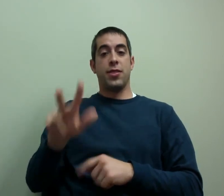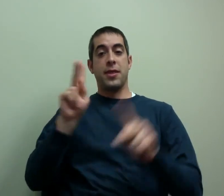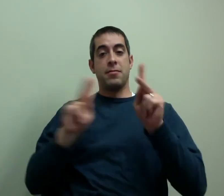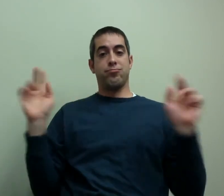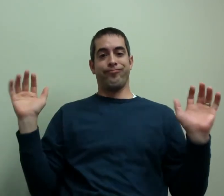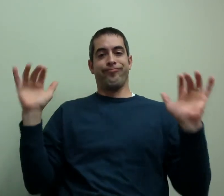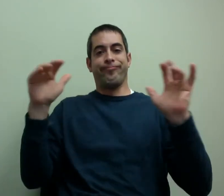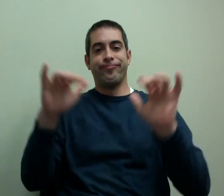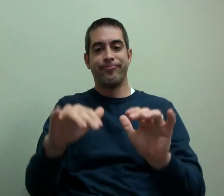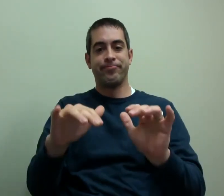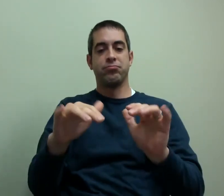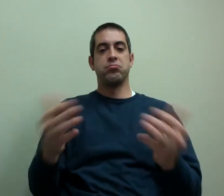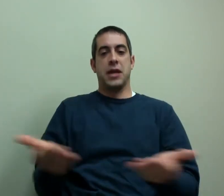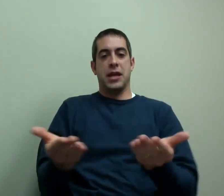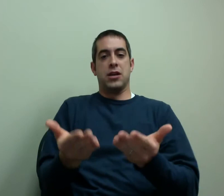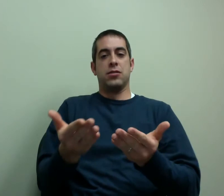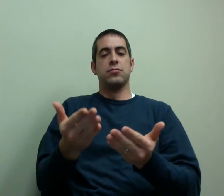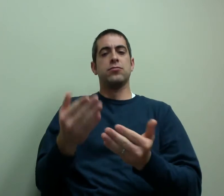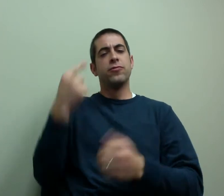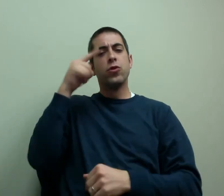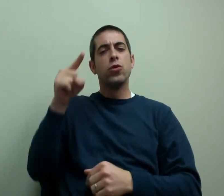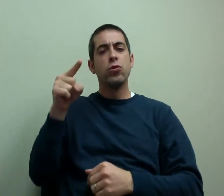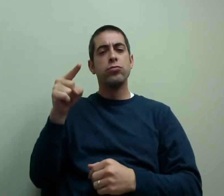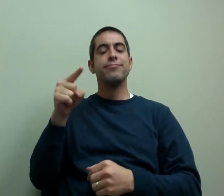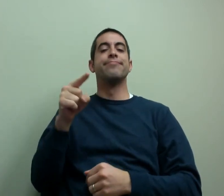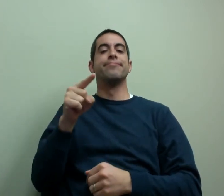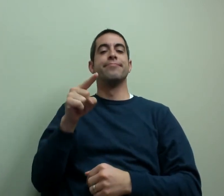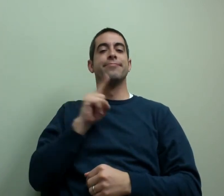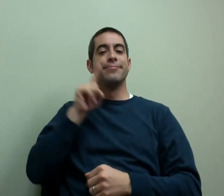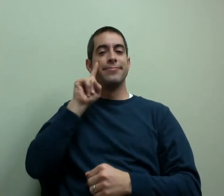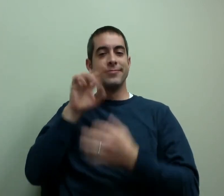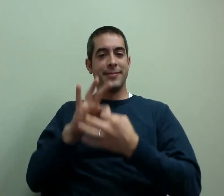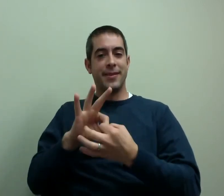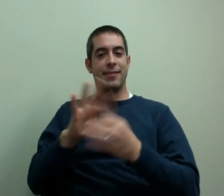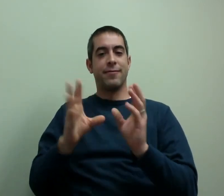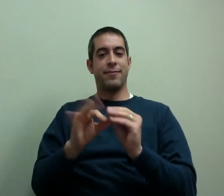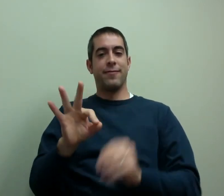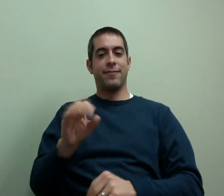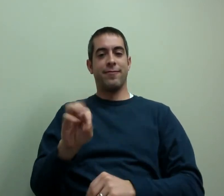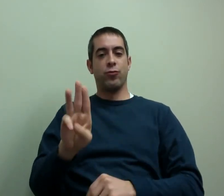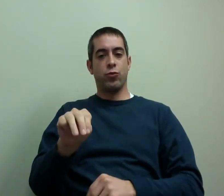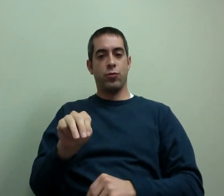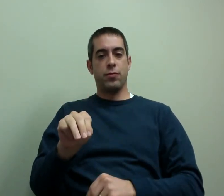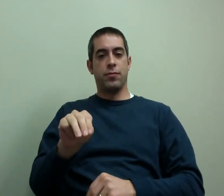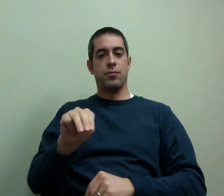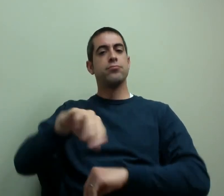community attended the DeafLink forum here at the League for the Blind and Disabled. The forum